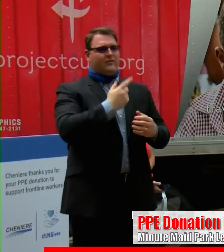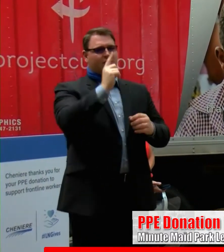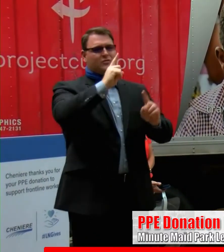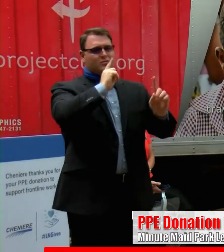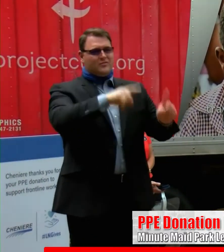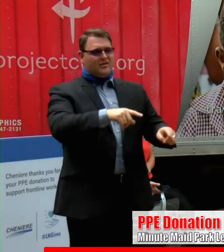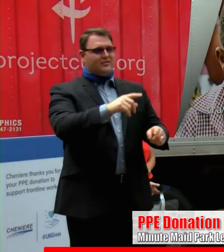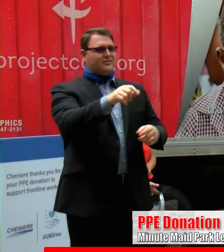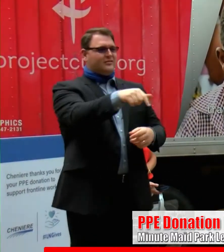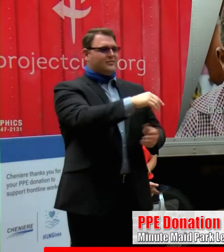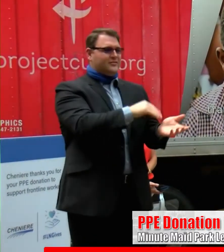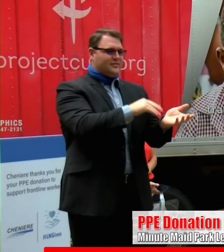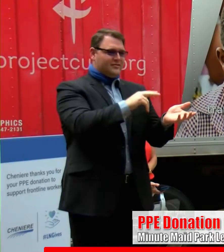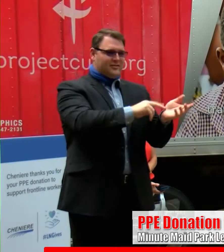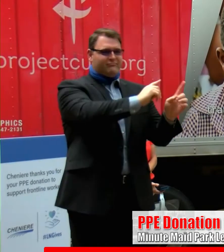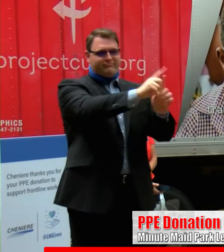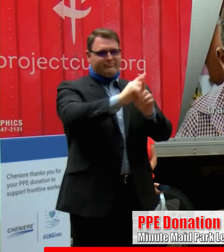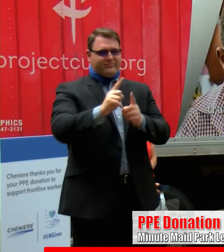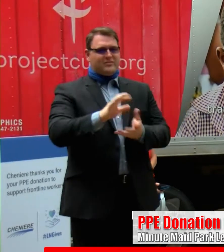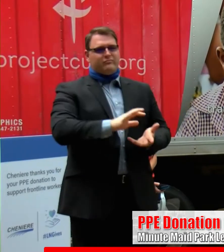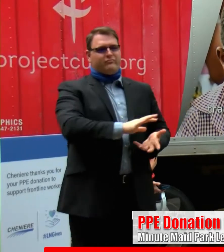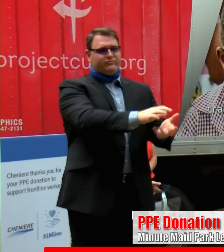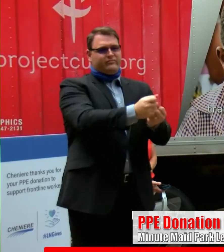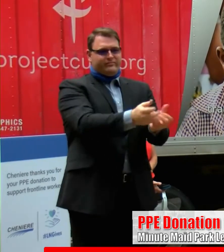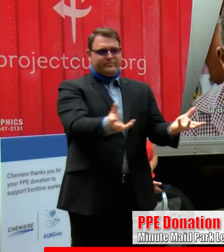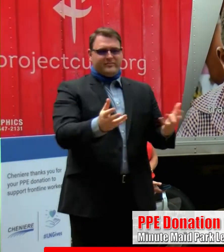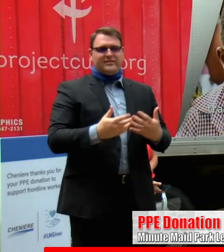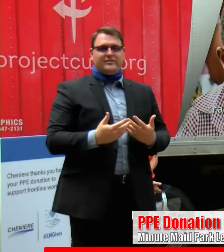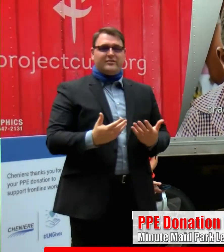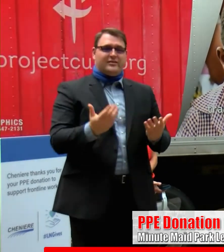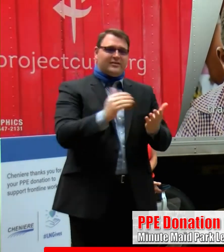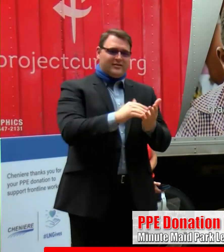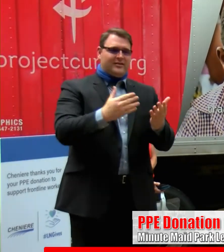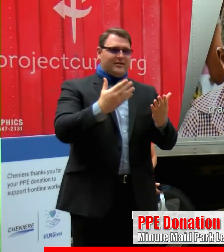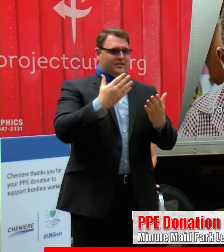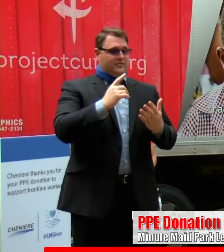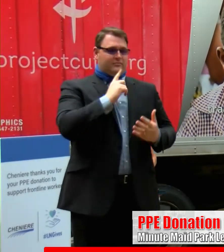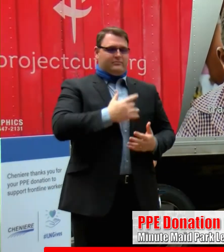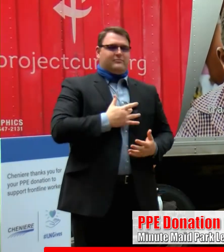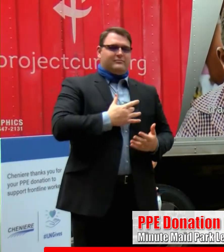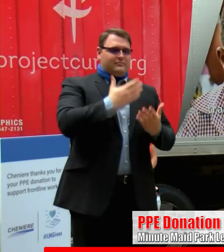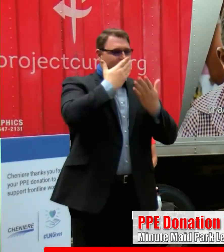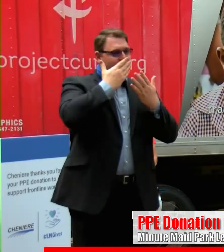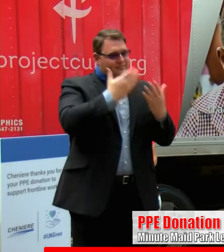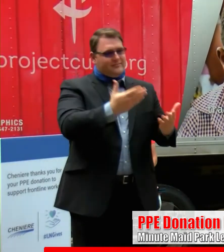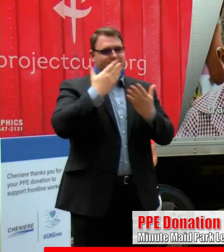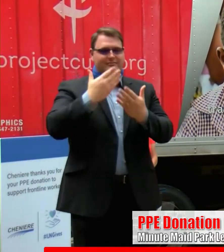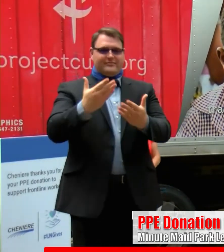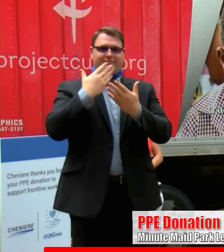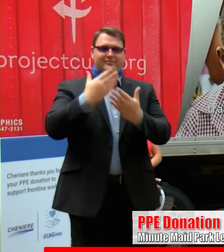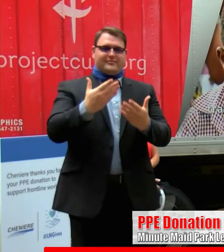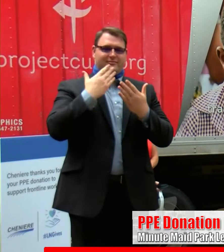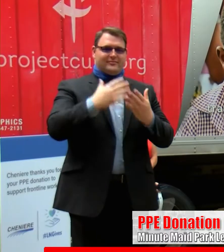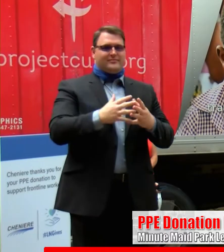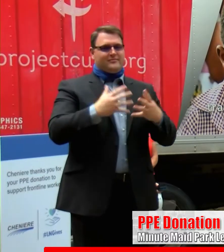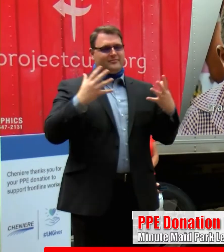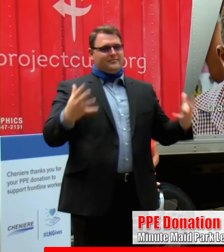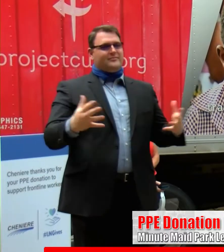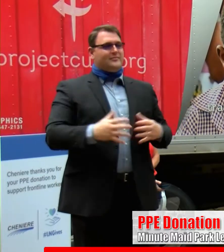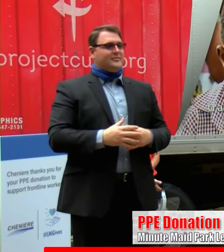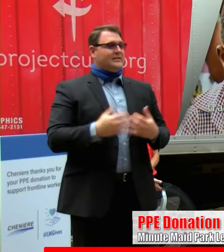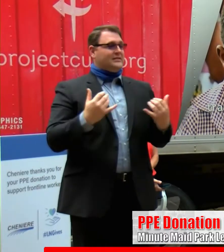So again, from the depths of my heart, on behalf of all of Houston, let me thank you all so very, very much. And now